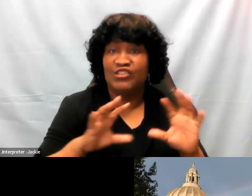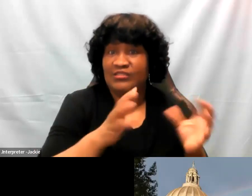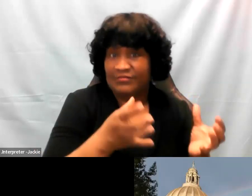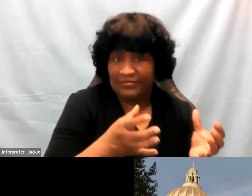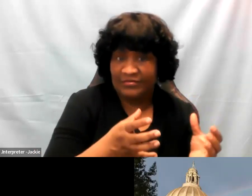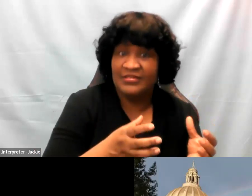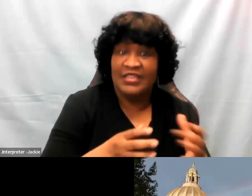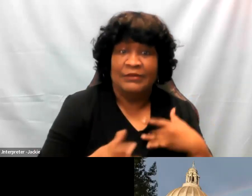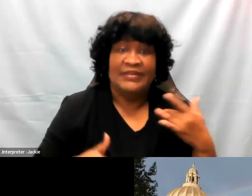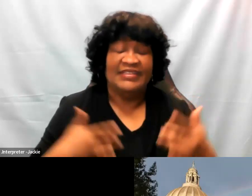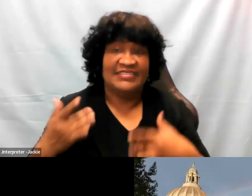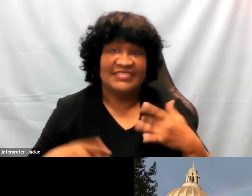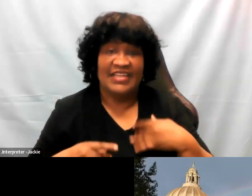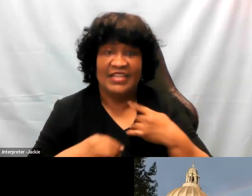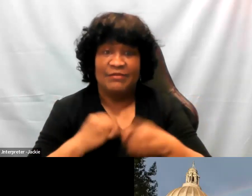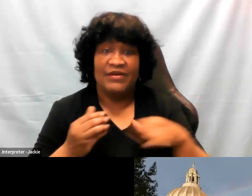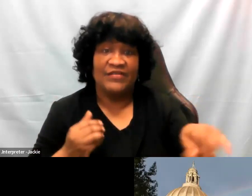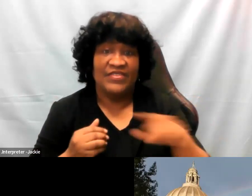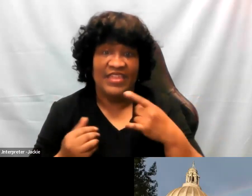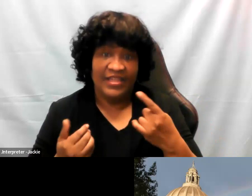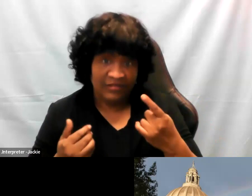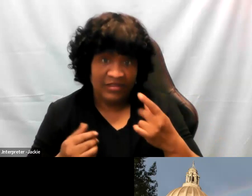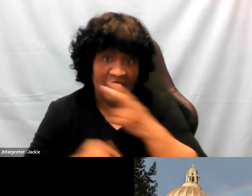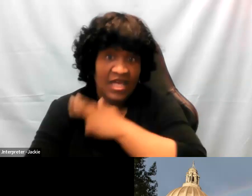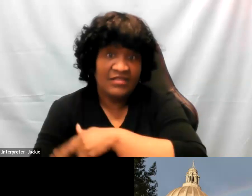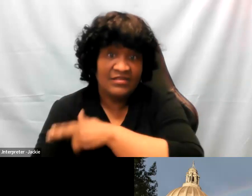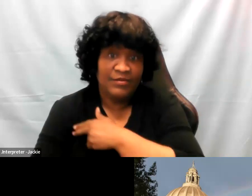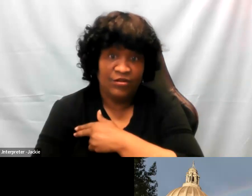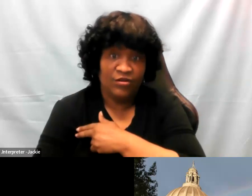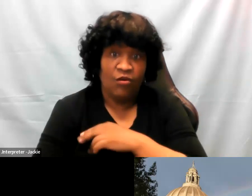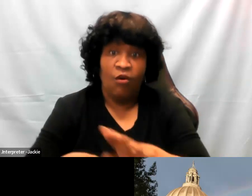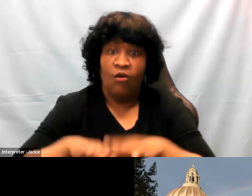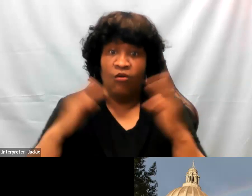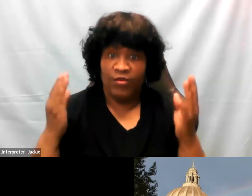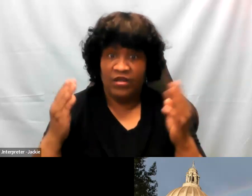the UW Teaching Hospital opening up